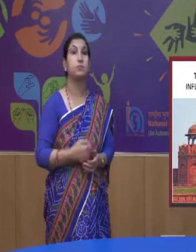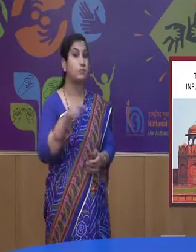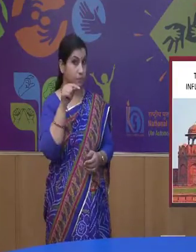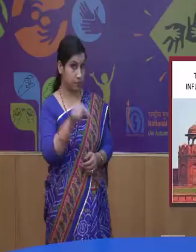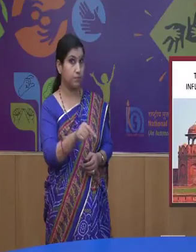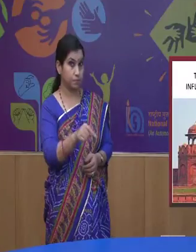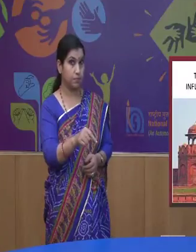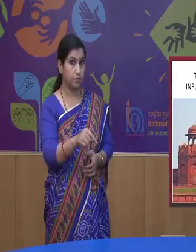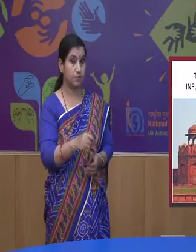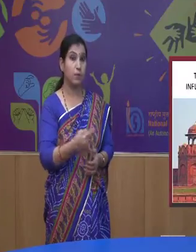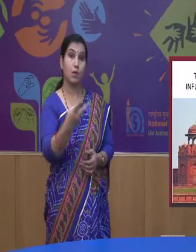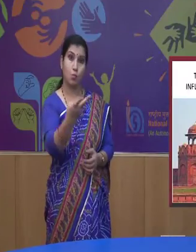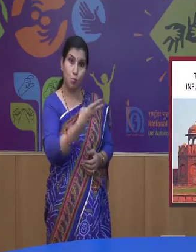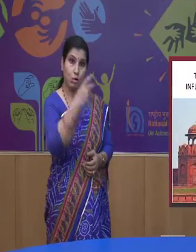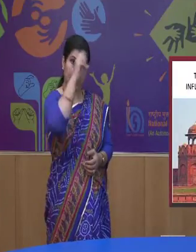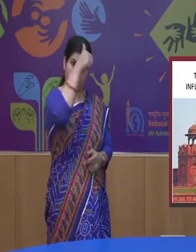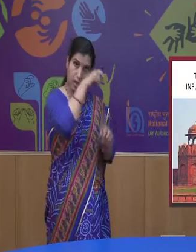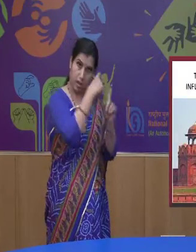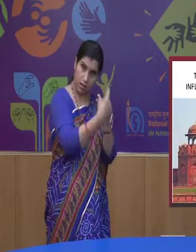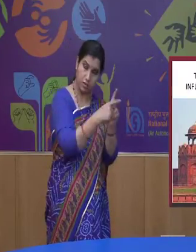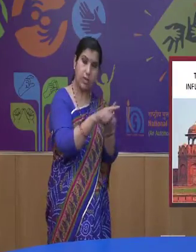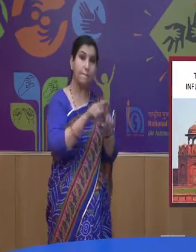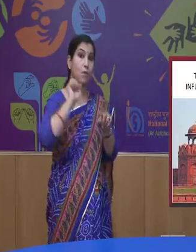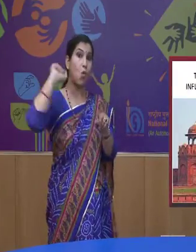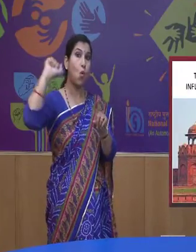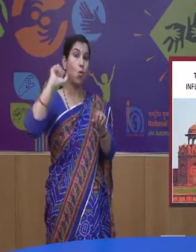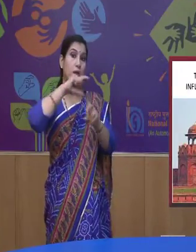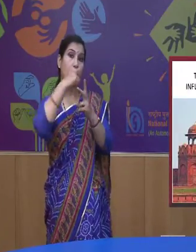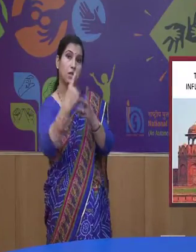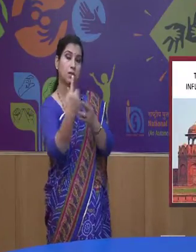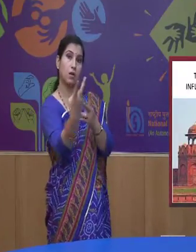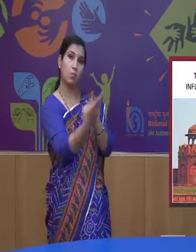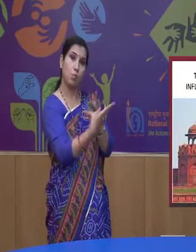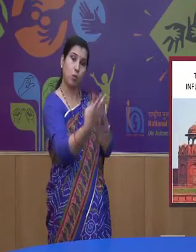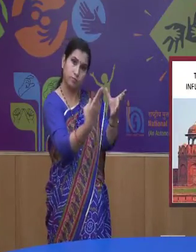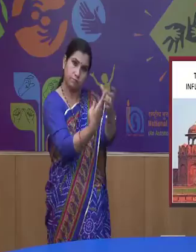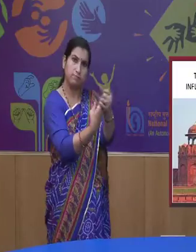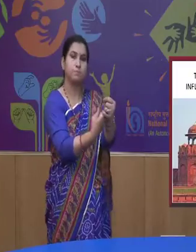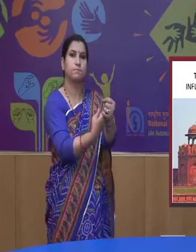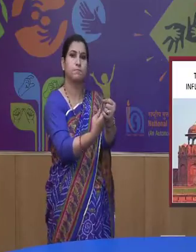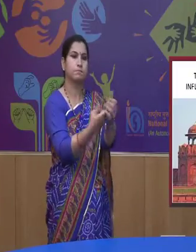Therefore, both the Indians and British culture influence each